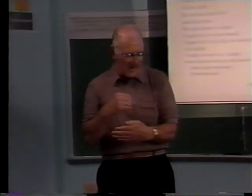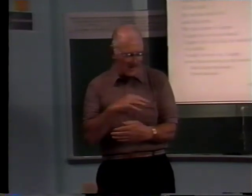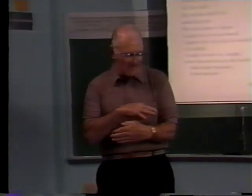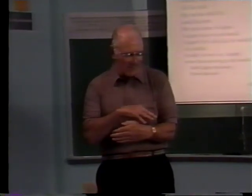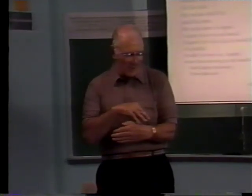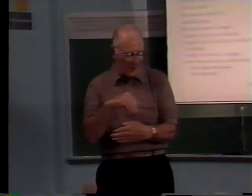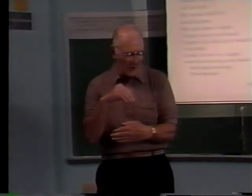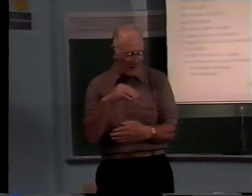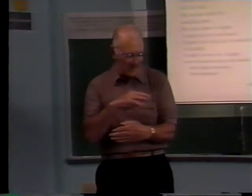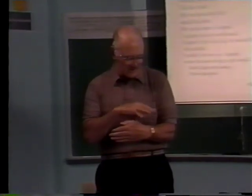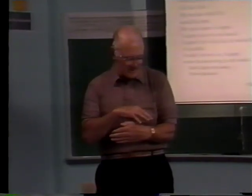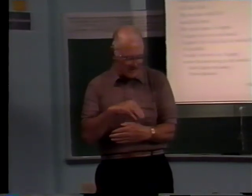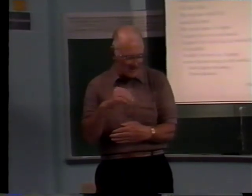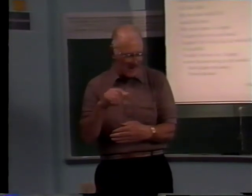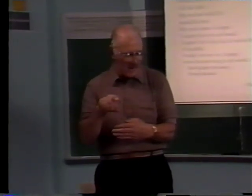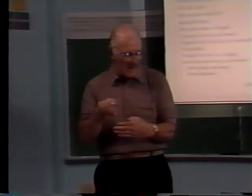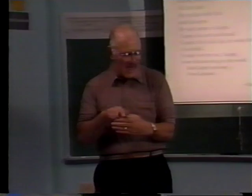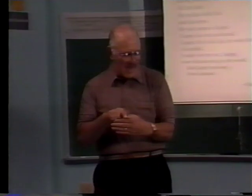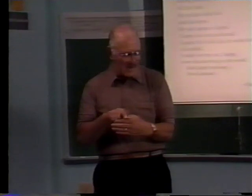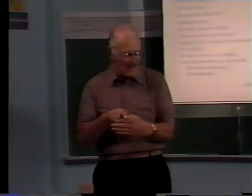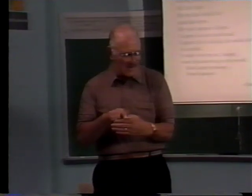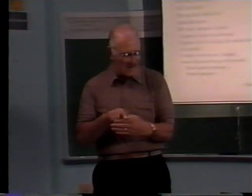White fur, like,